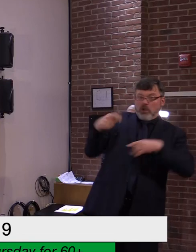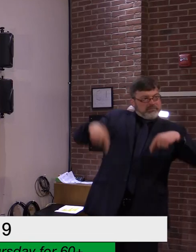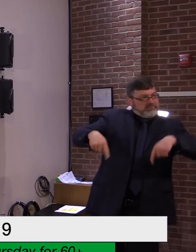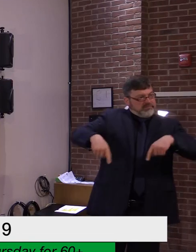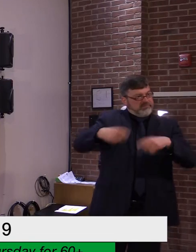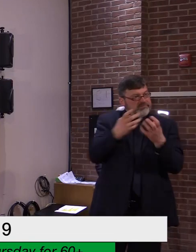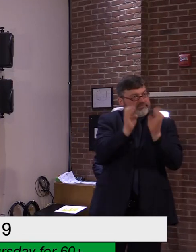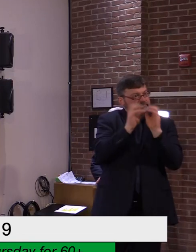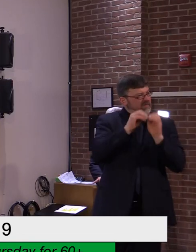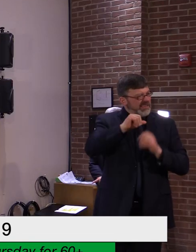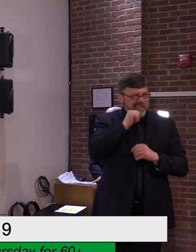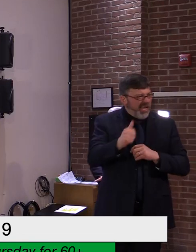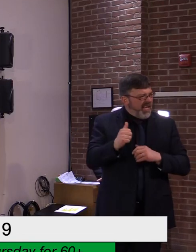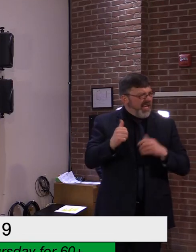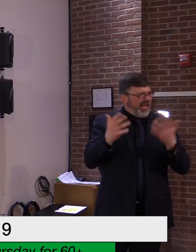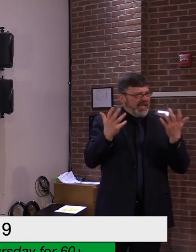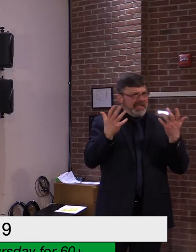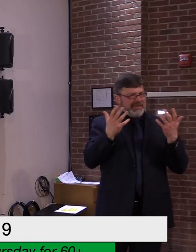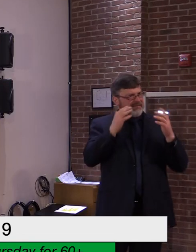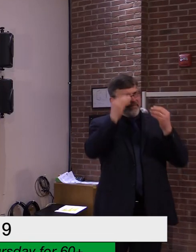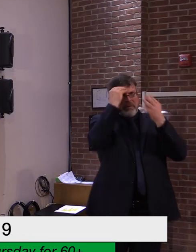the variant that we're seeing at UVM. So